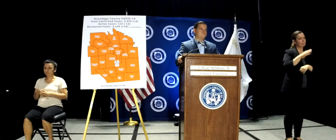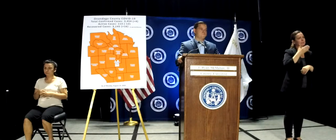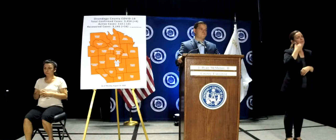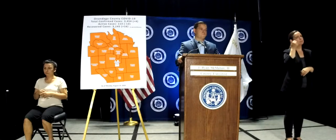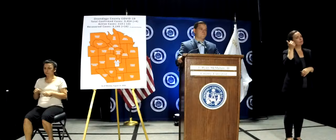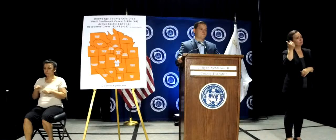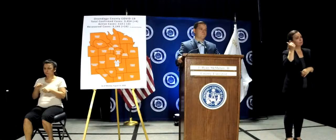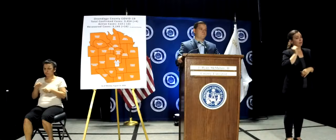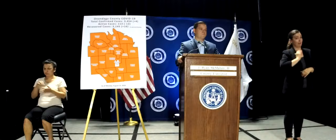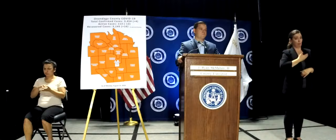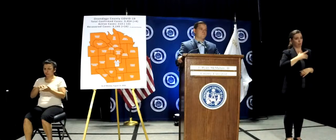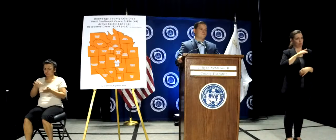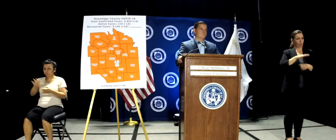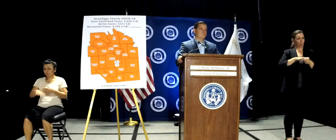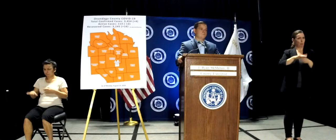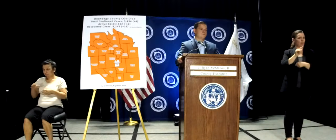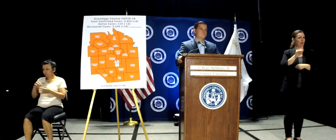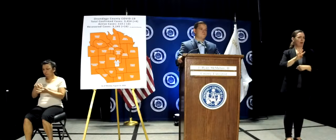good.